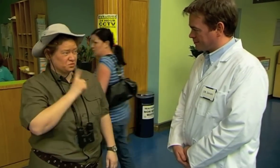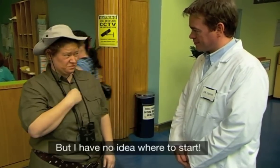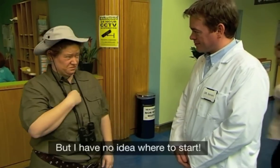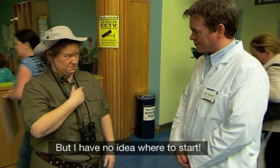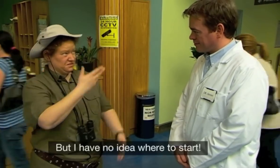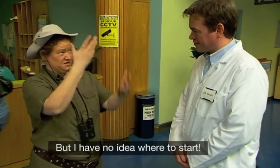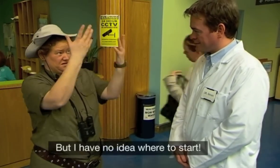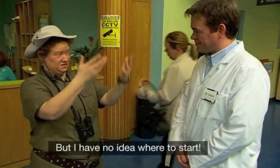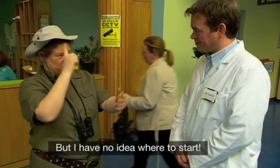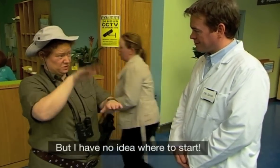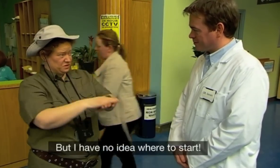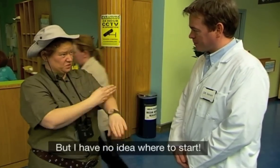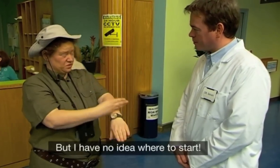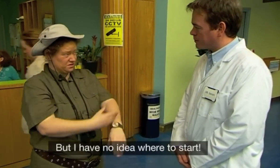But I have no idea where to start.